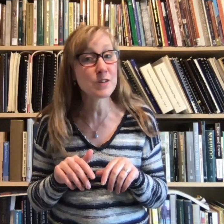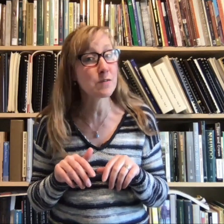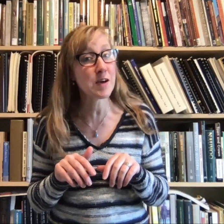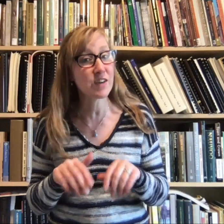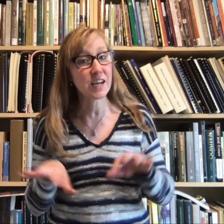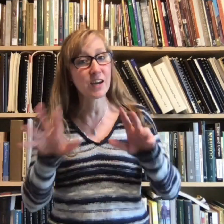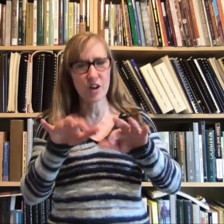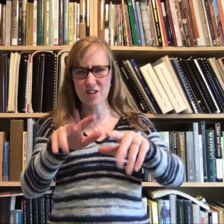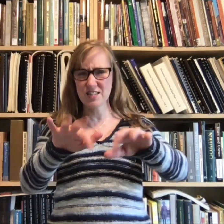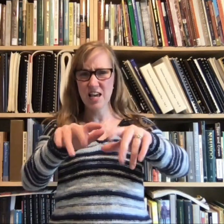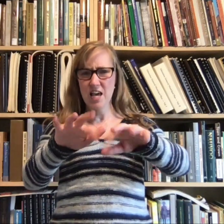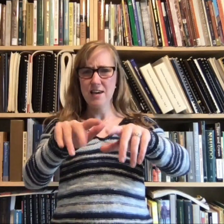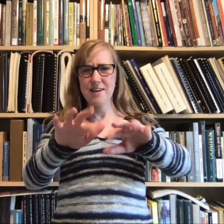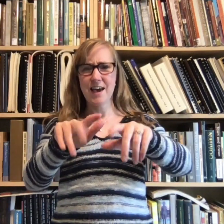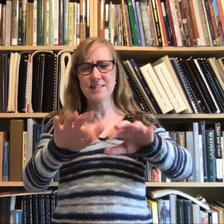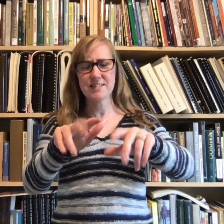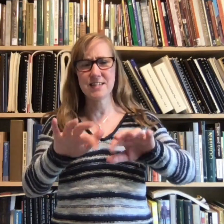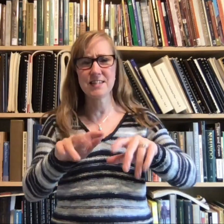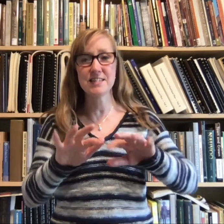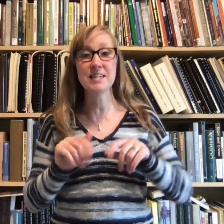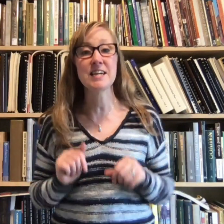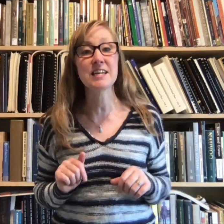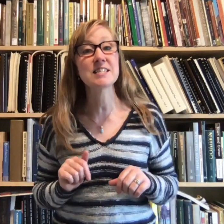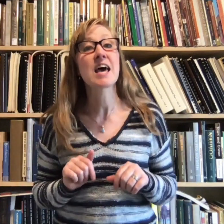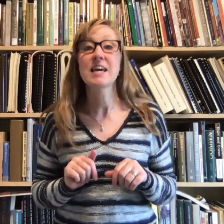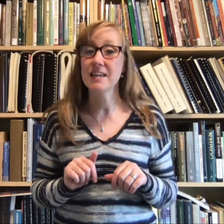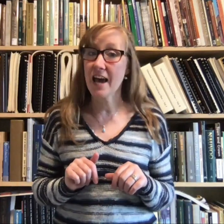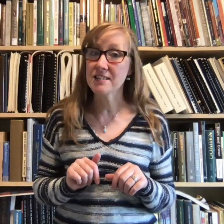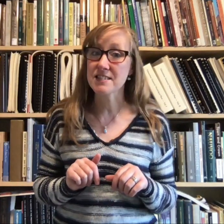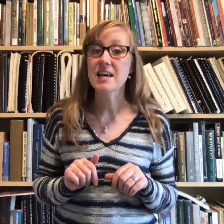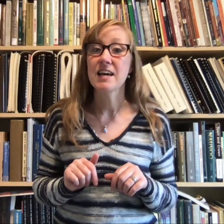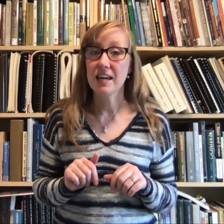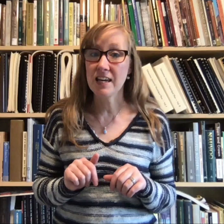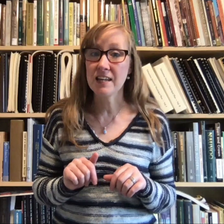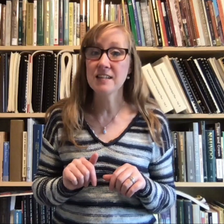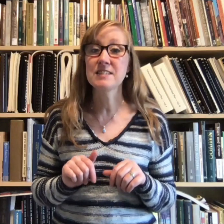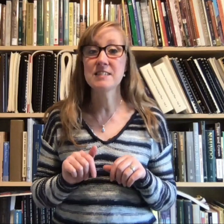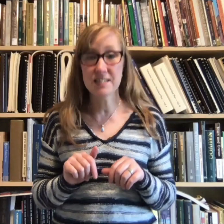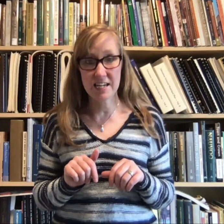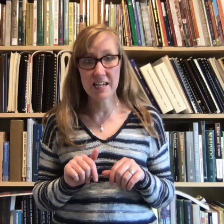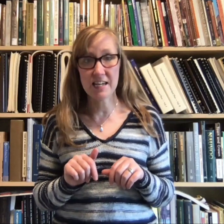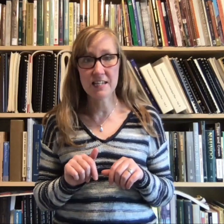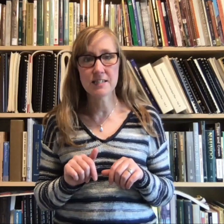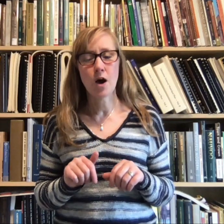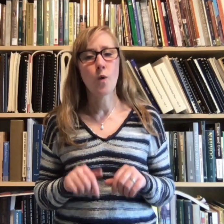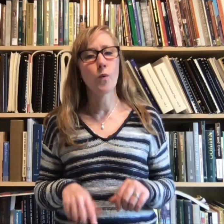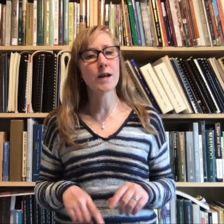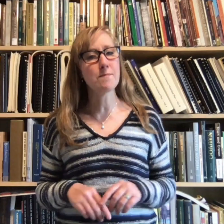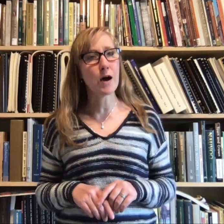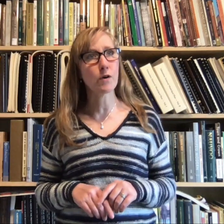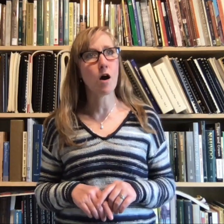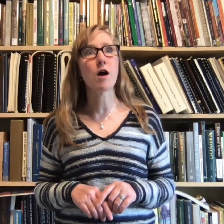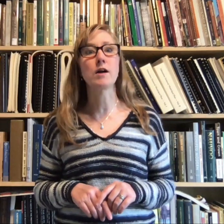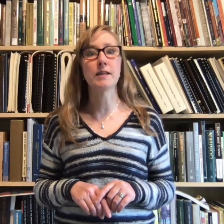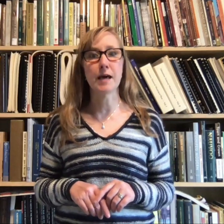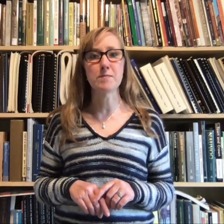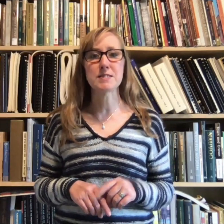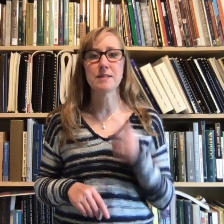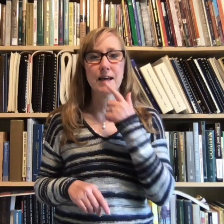my fingers. Yes, indeed. Yes, indeed. What about our lips? Let's